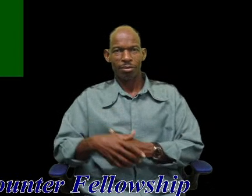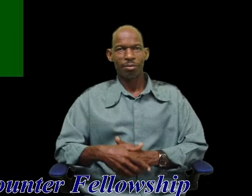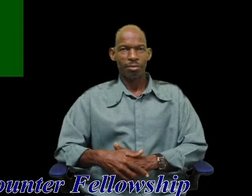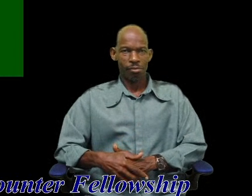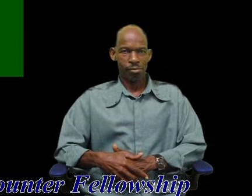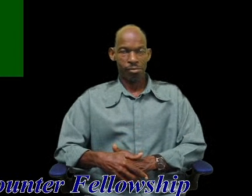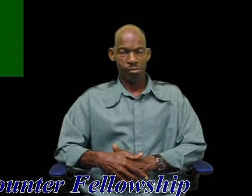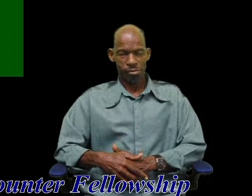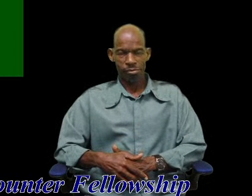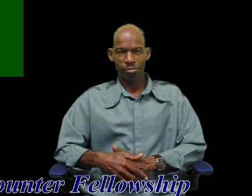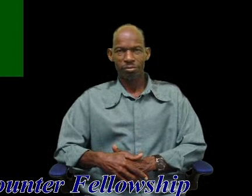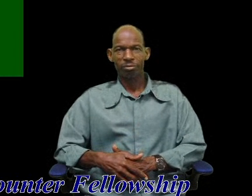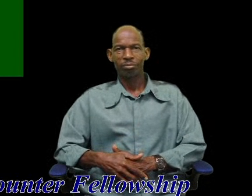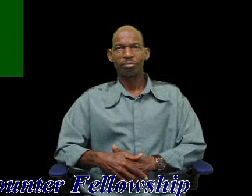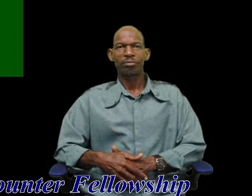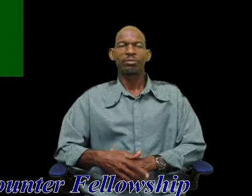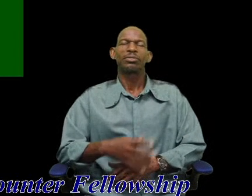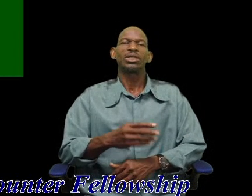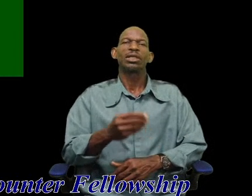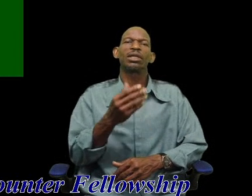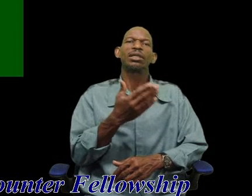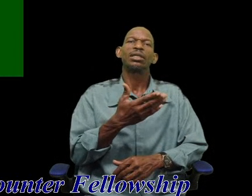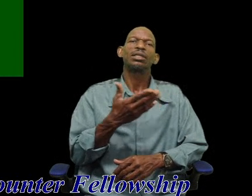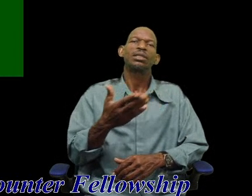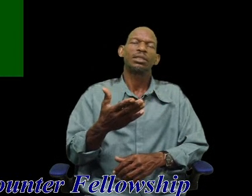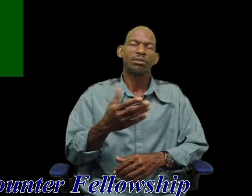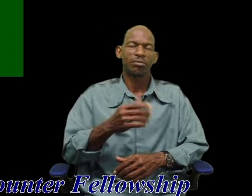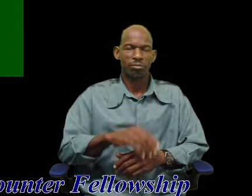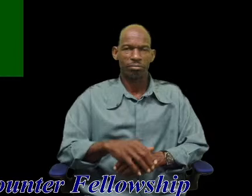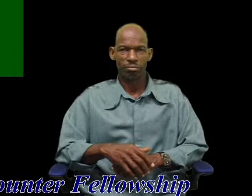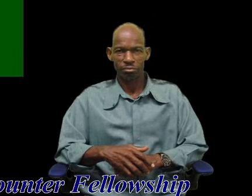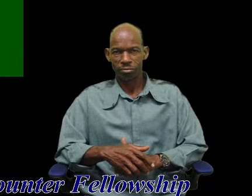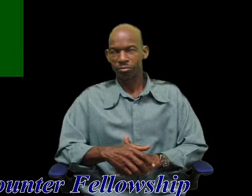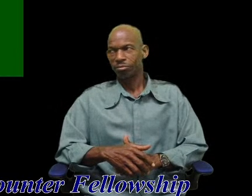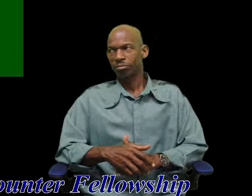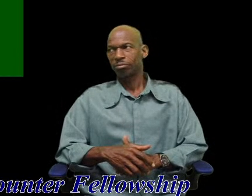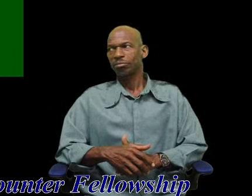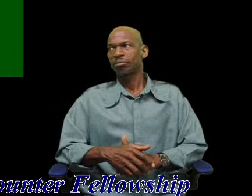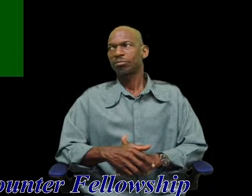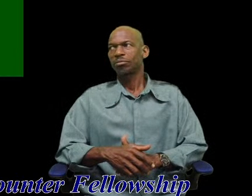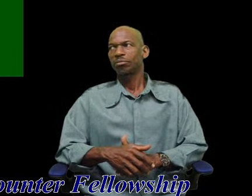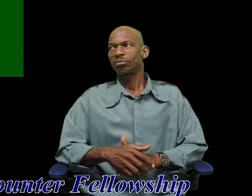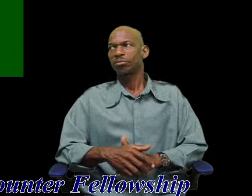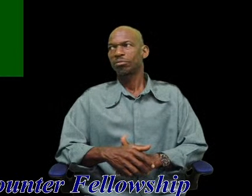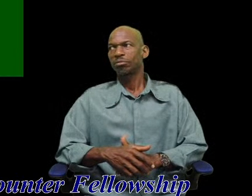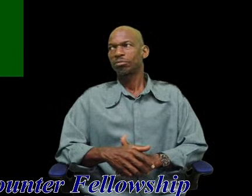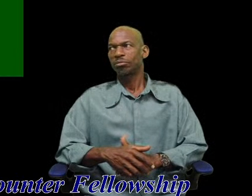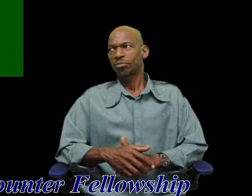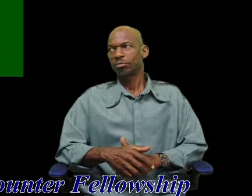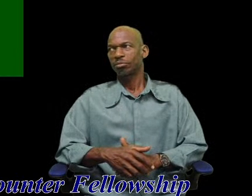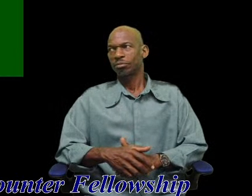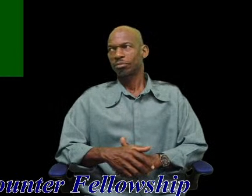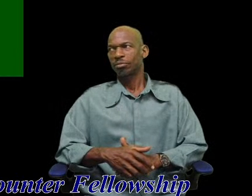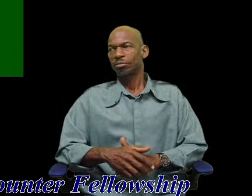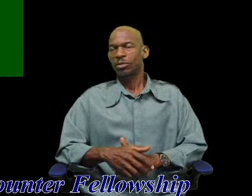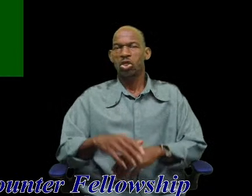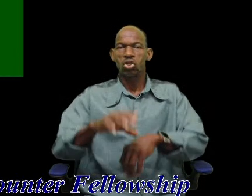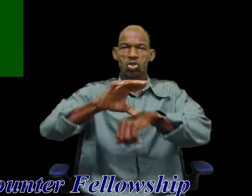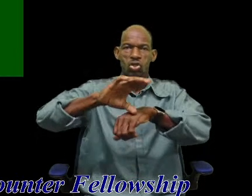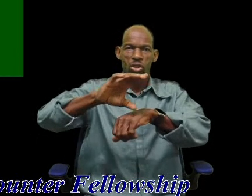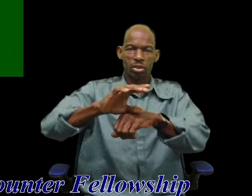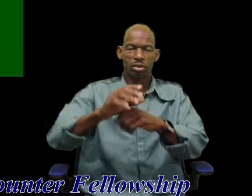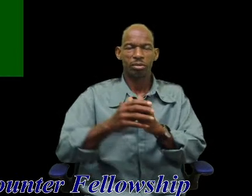And we can have things, owning things also. So we have a church, like today we have had the